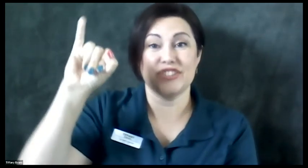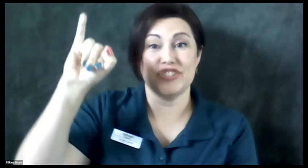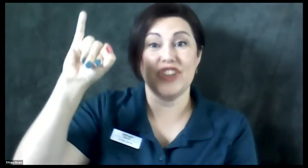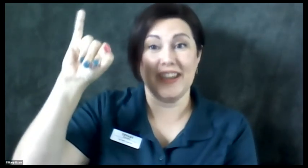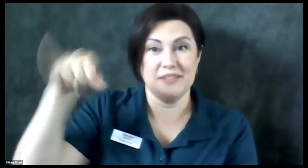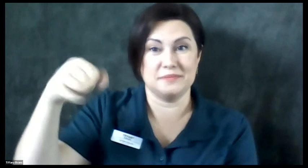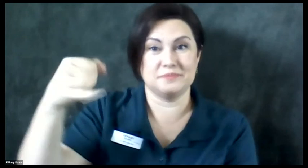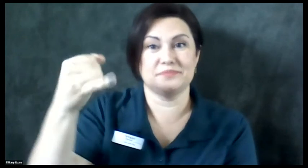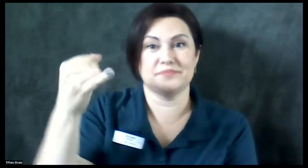J,